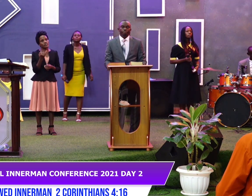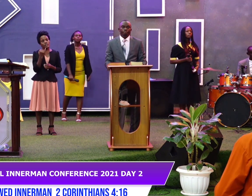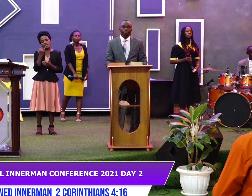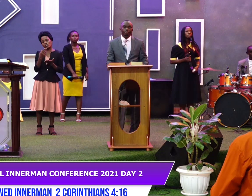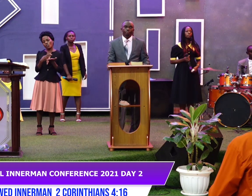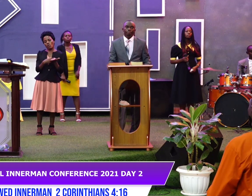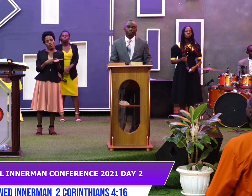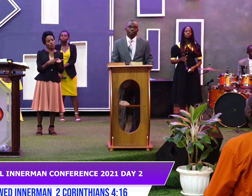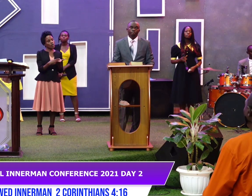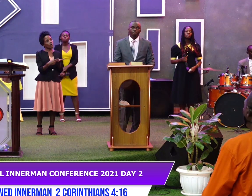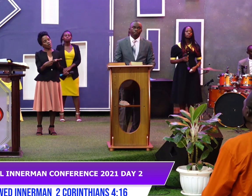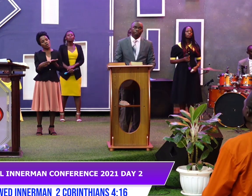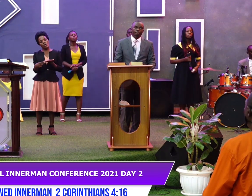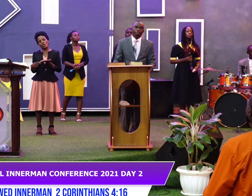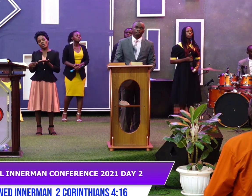is